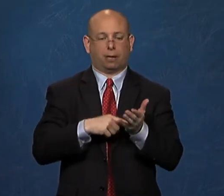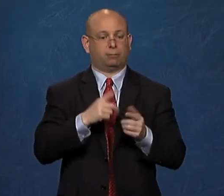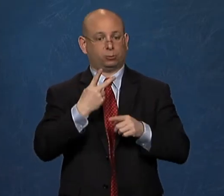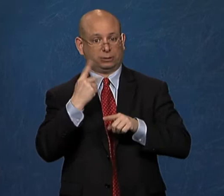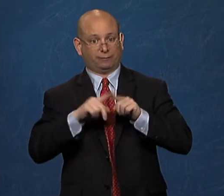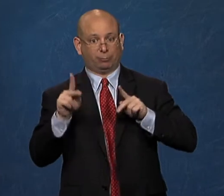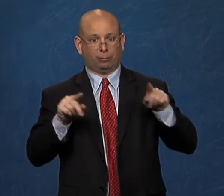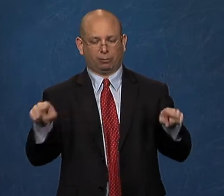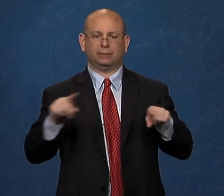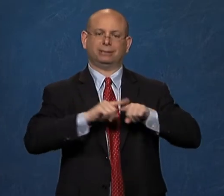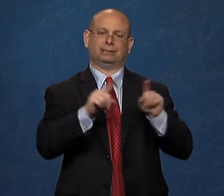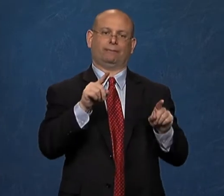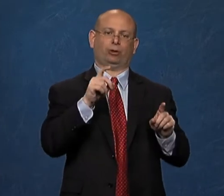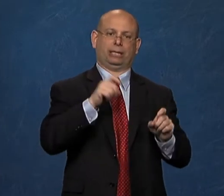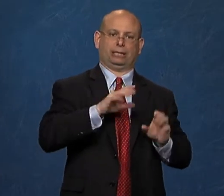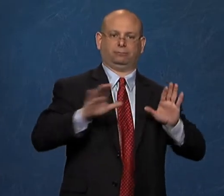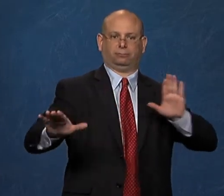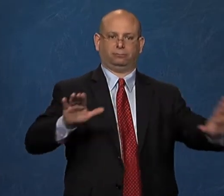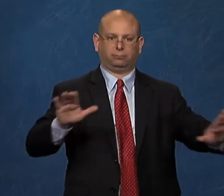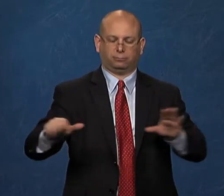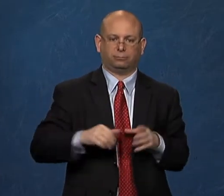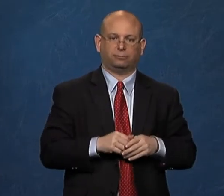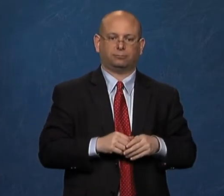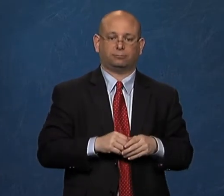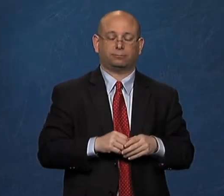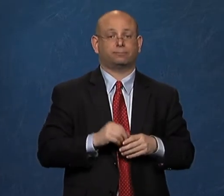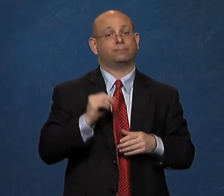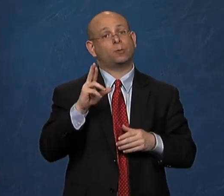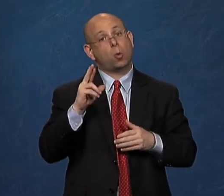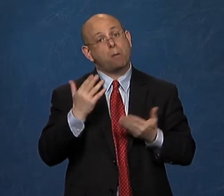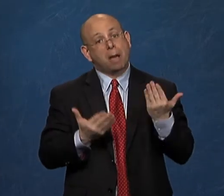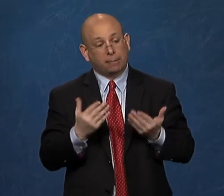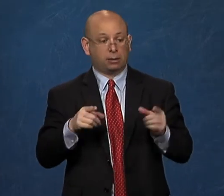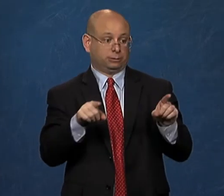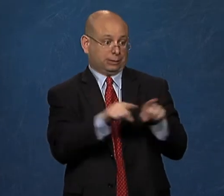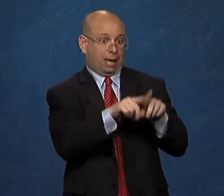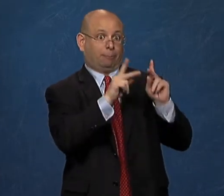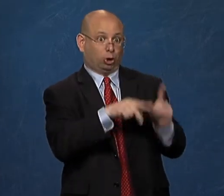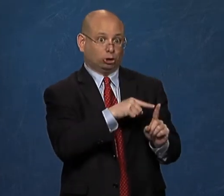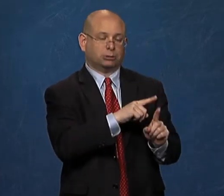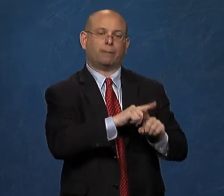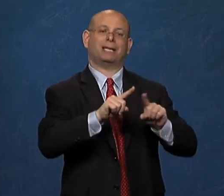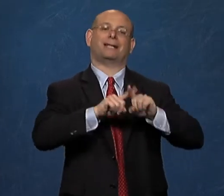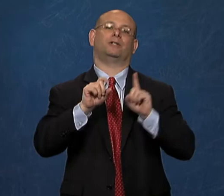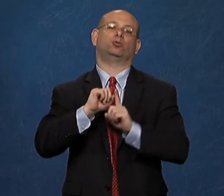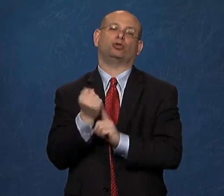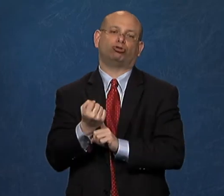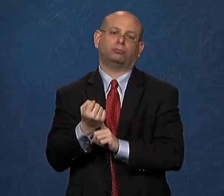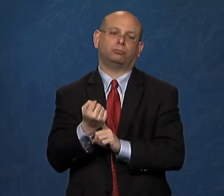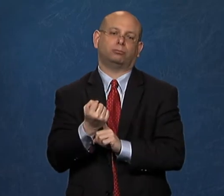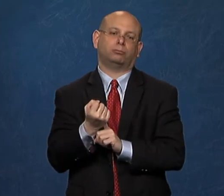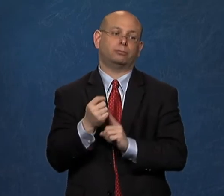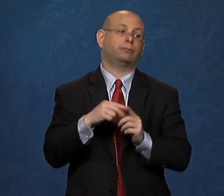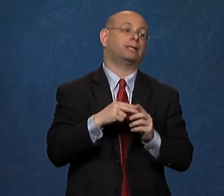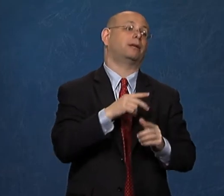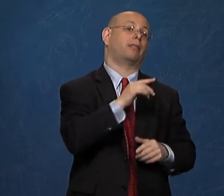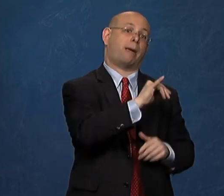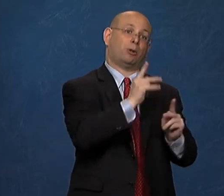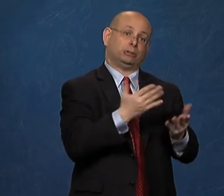person, but not necessarily for another person. So each person brings their individual need and as a result need to have options made available to them.